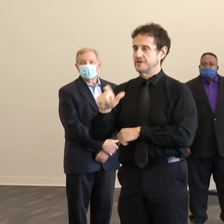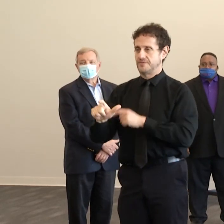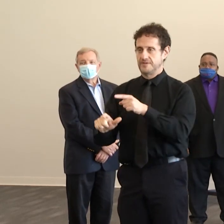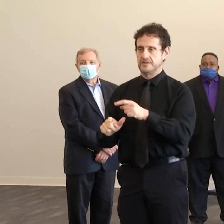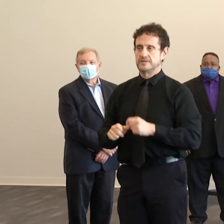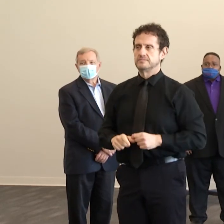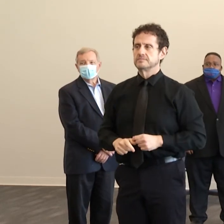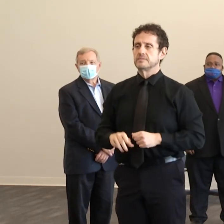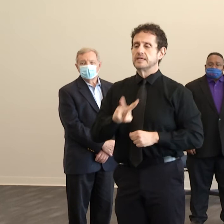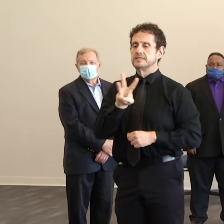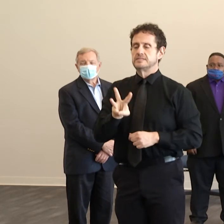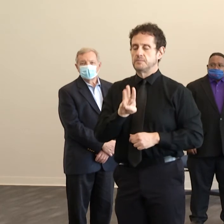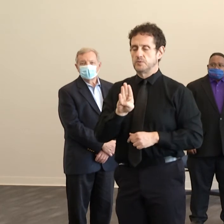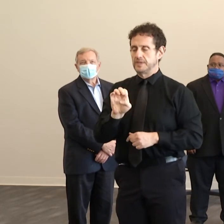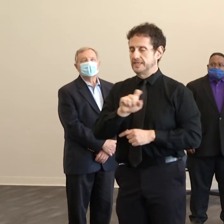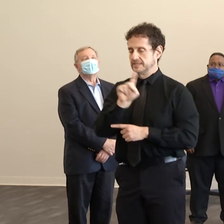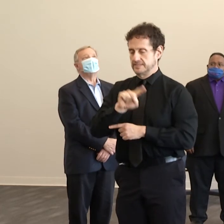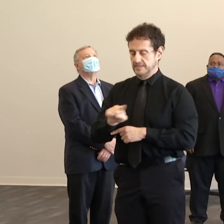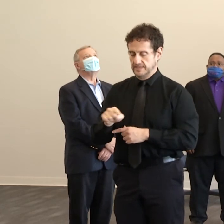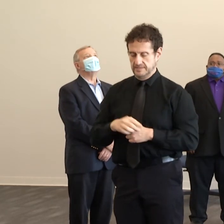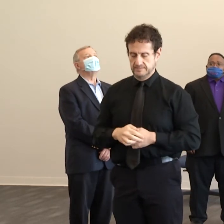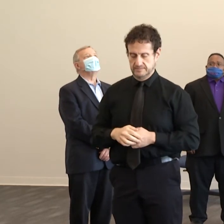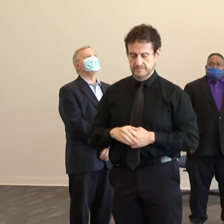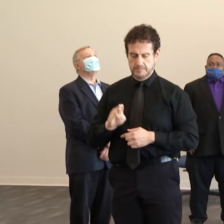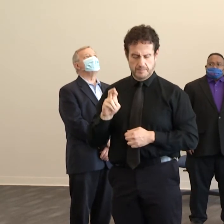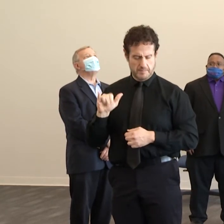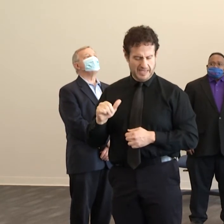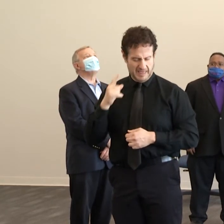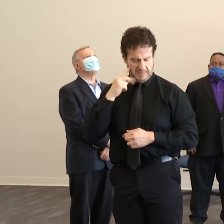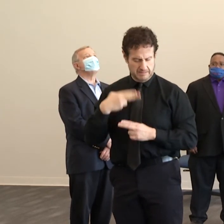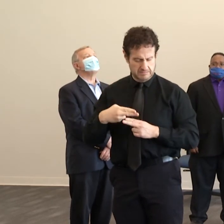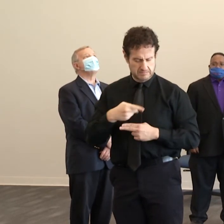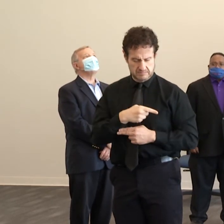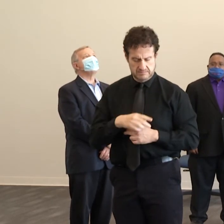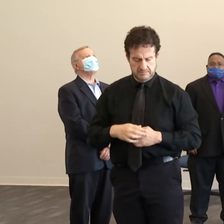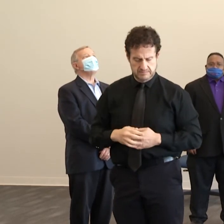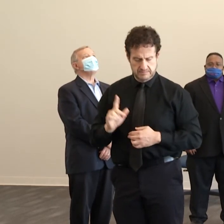have WBEZ. Becky, I believe.